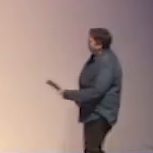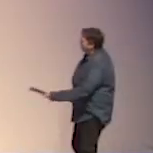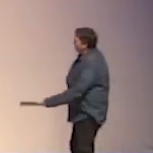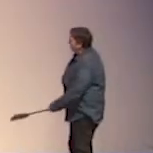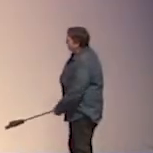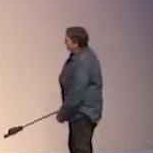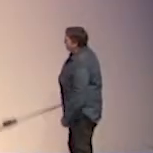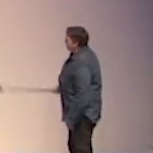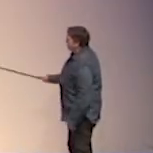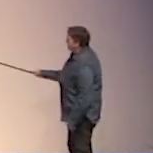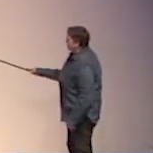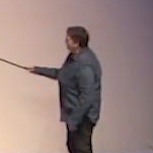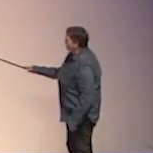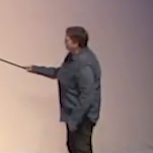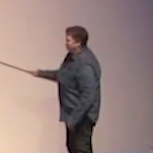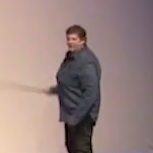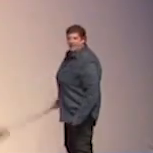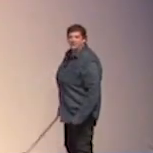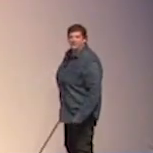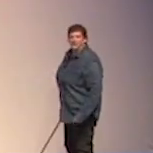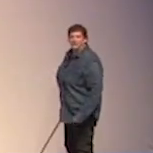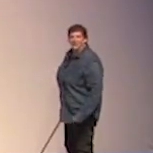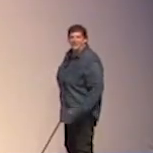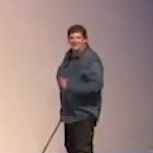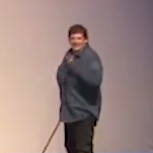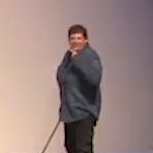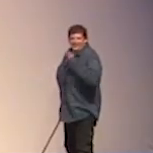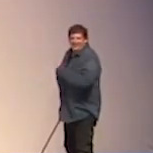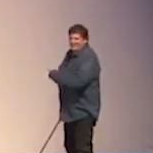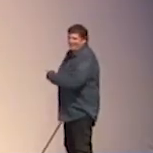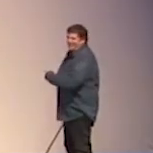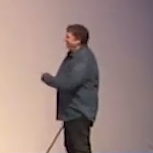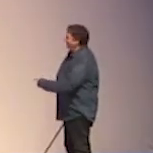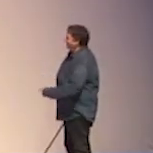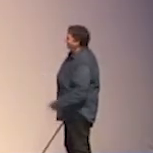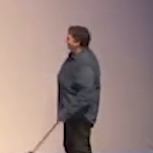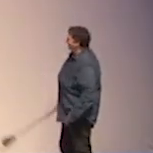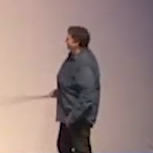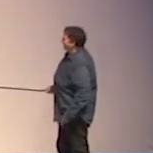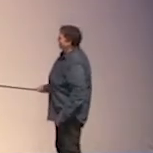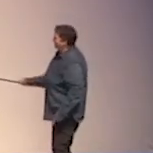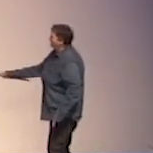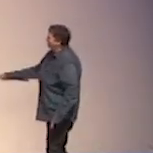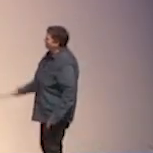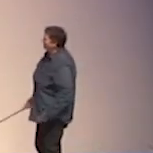Hi. Are you from here? Oh, Nice and talking. Yeah, there you go. Okay,